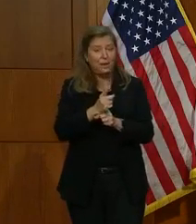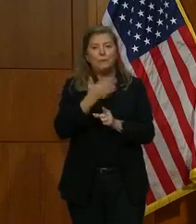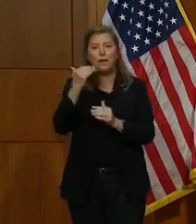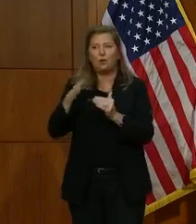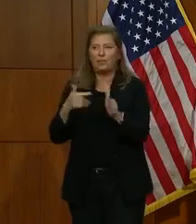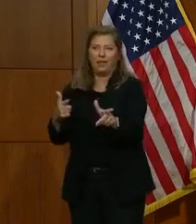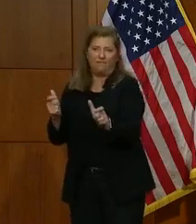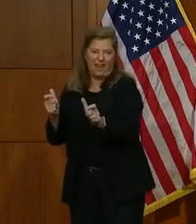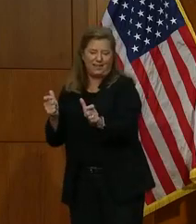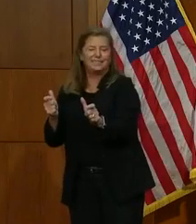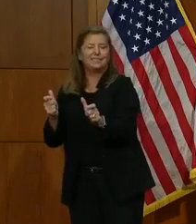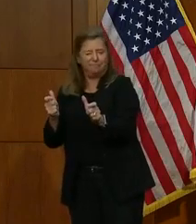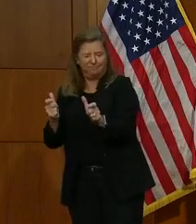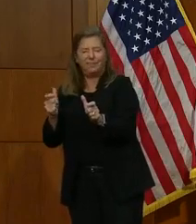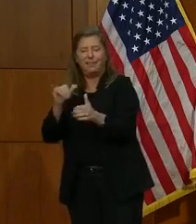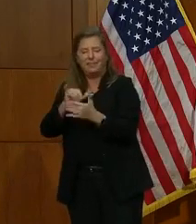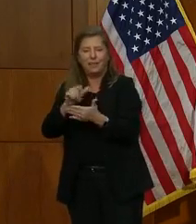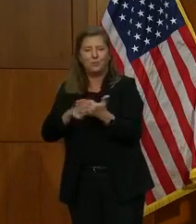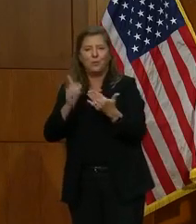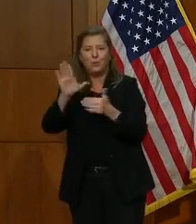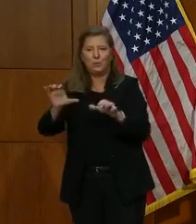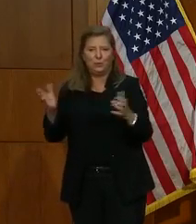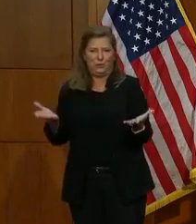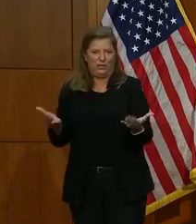fast, and that's what we're going to do in Virginia.